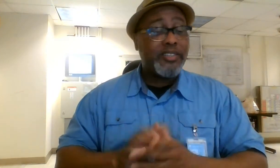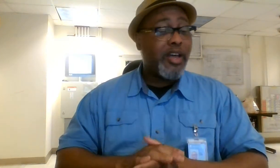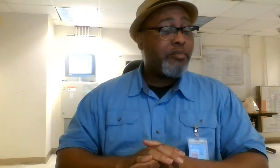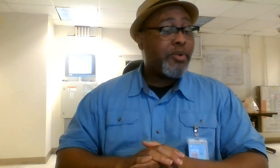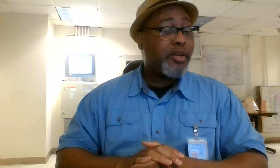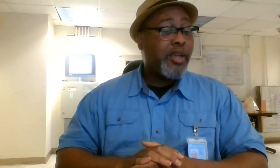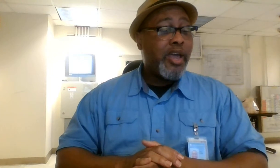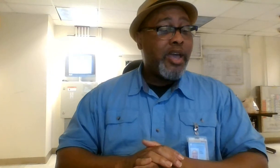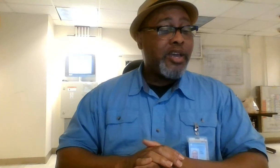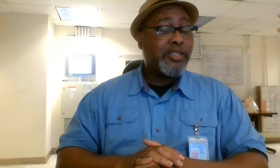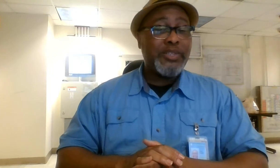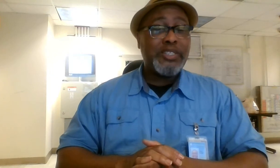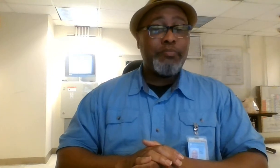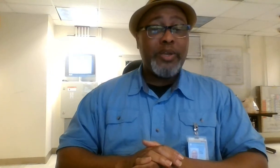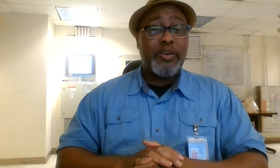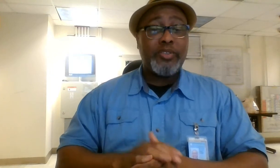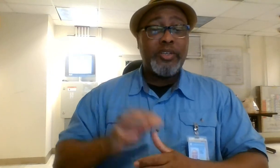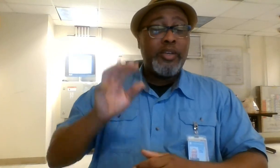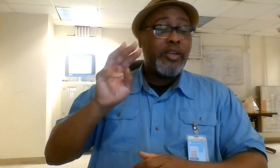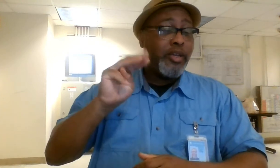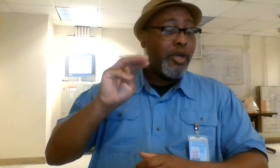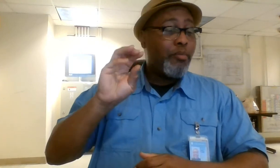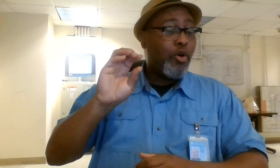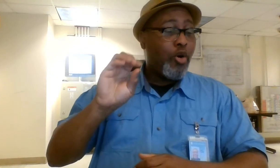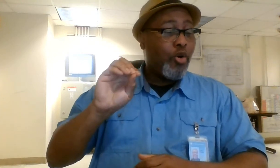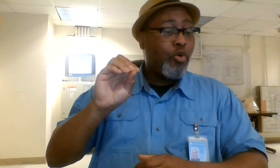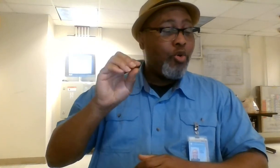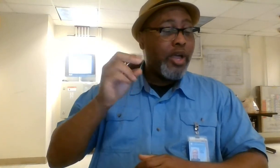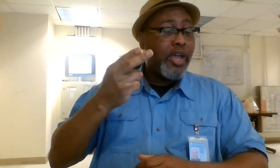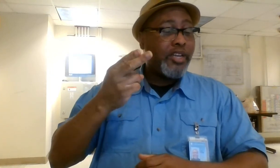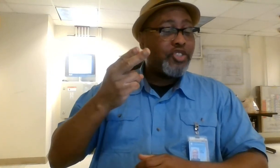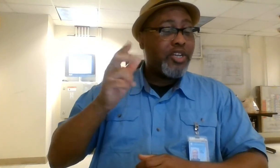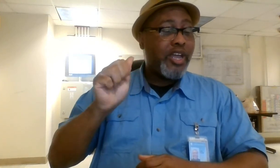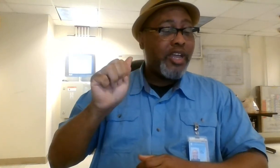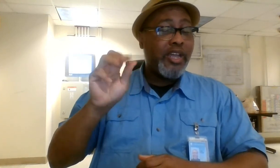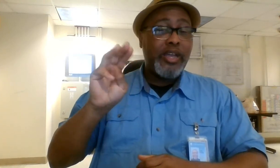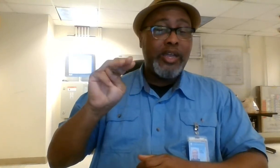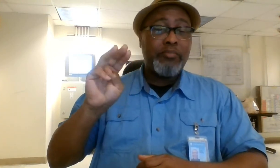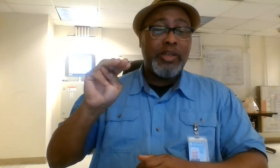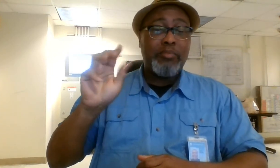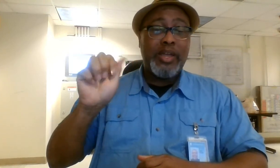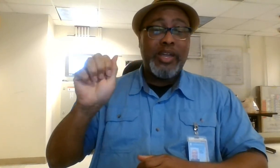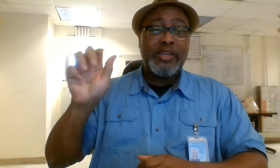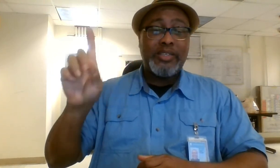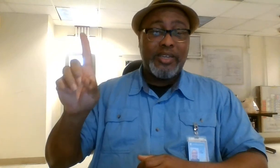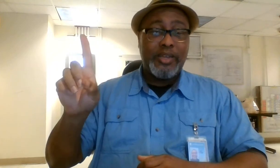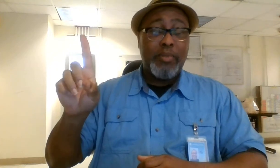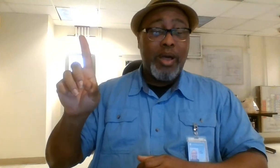a sign. But. It has been spelt. M. O. H. A. M. M. A. D. Muhammad.